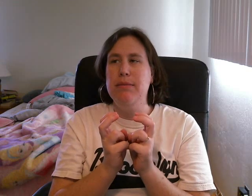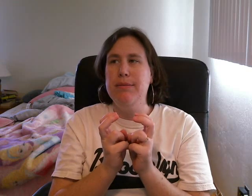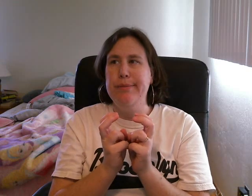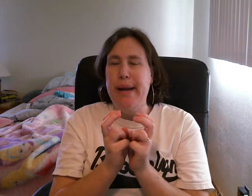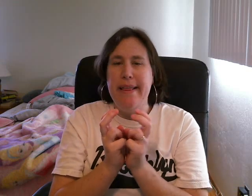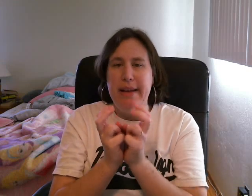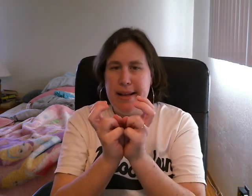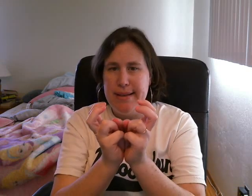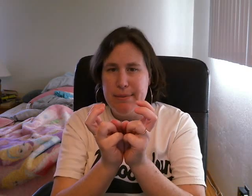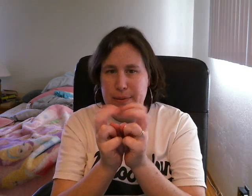Biting the nut.